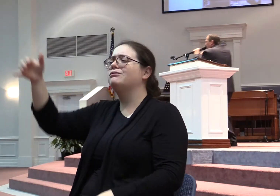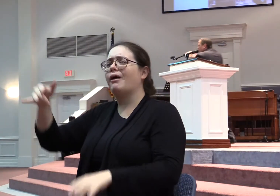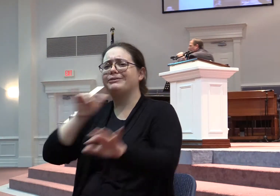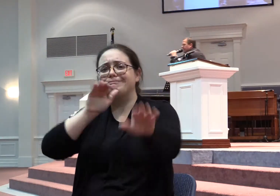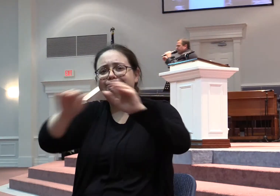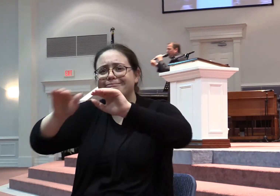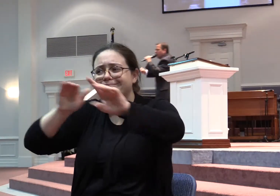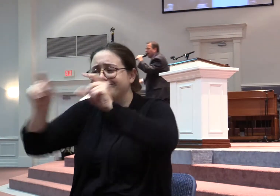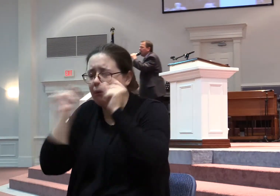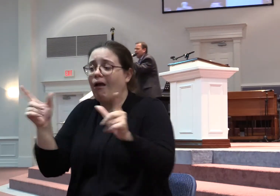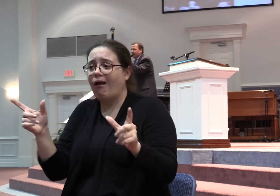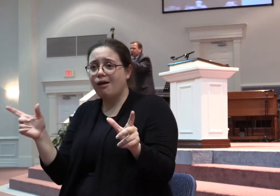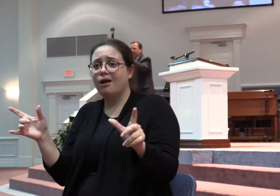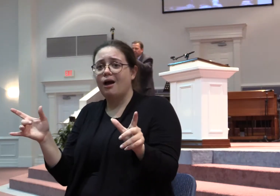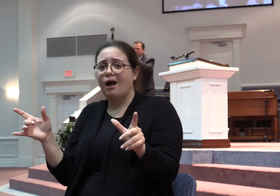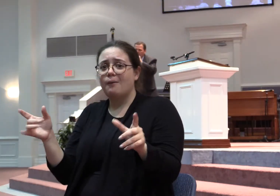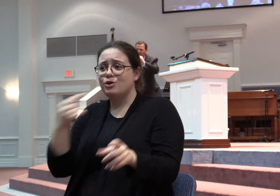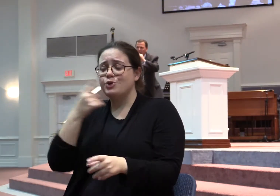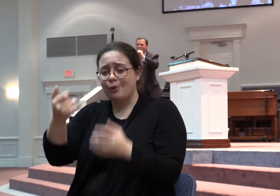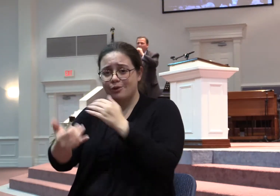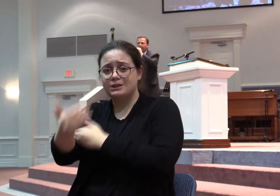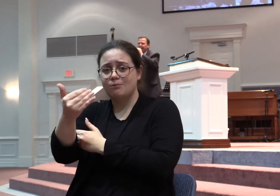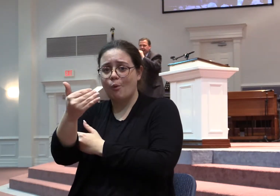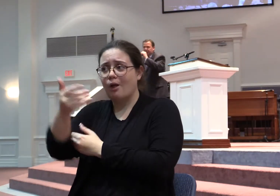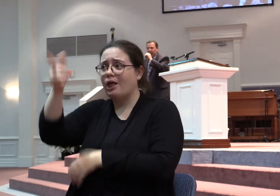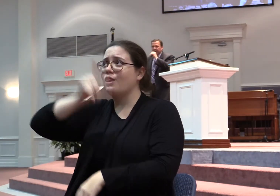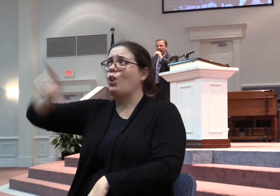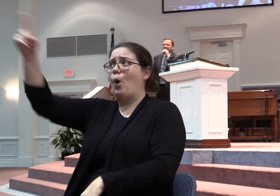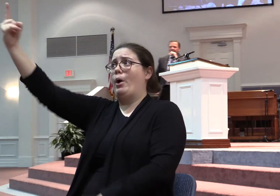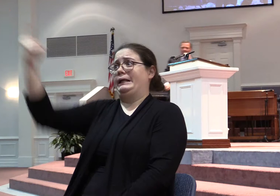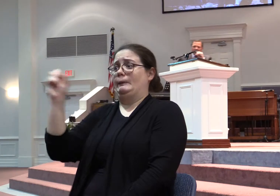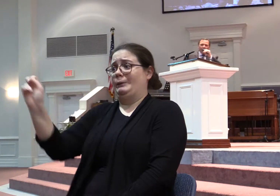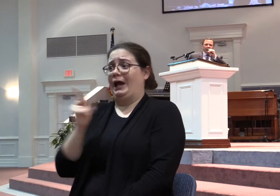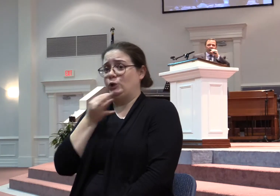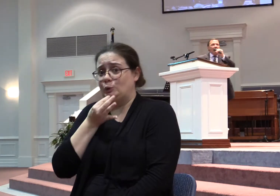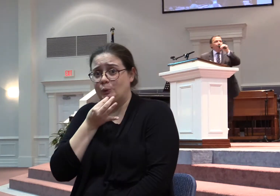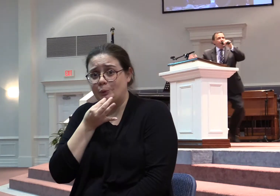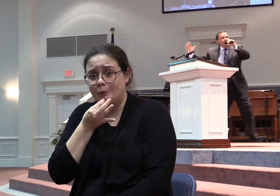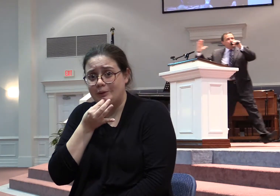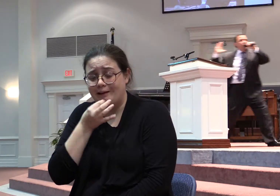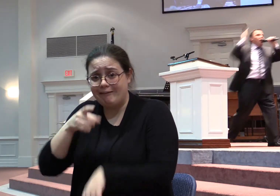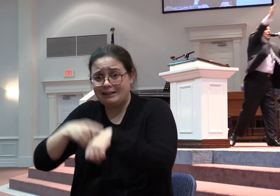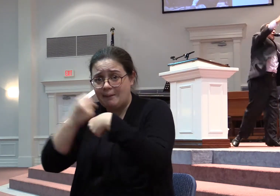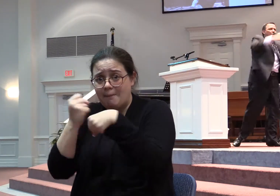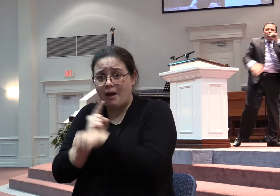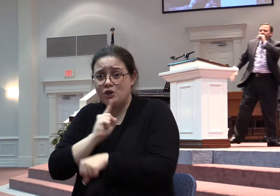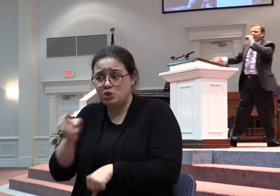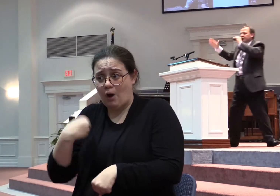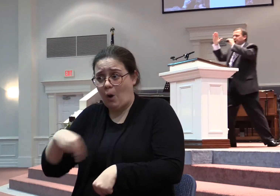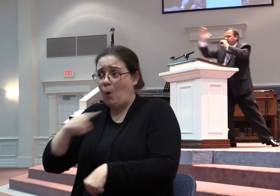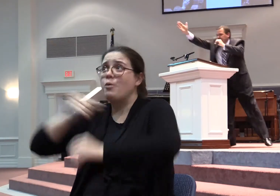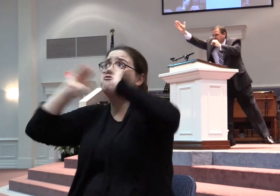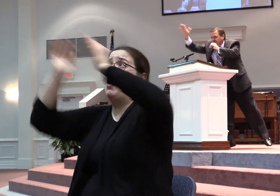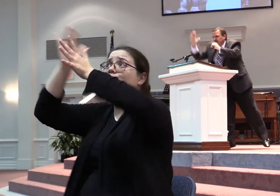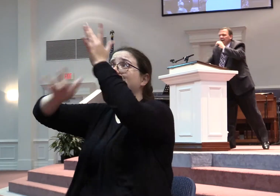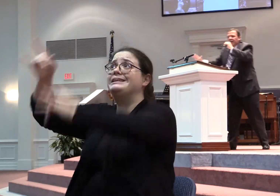us up tonight and tell you, like I said this morning, the Lord is coming. If there's ever been a time to make sure that we're looking up